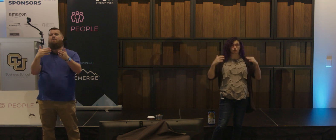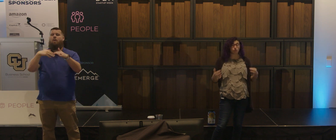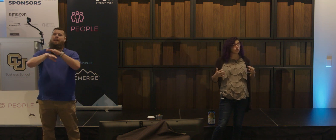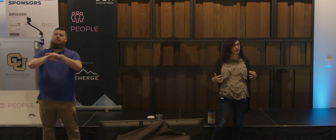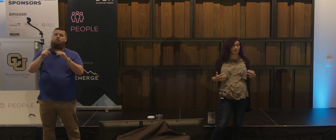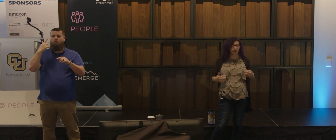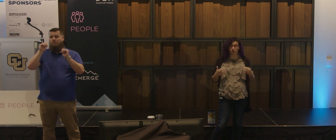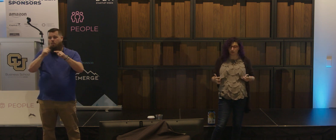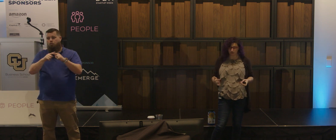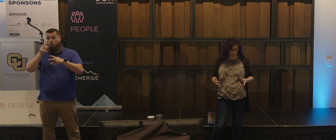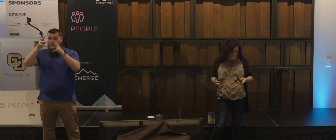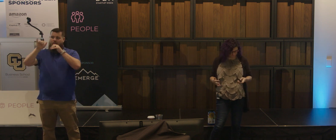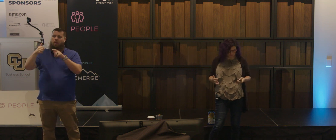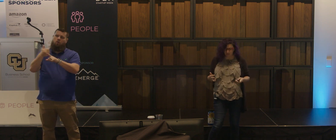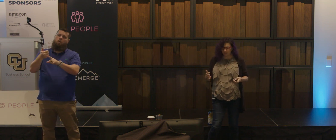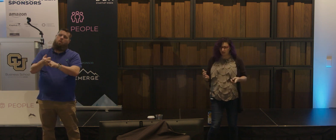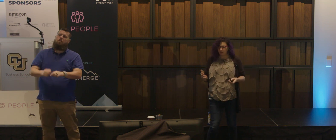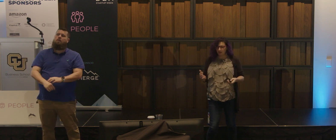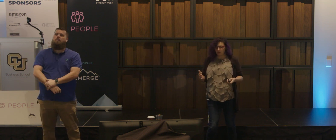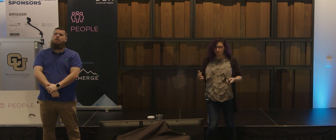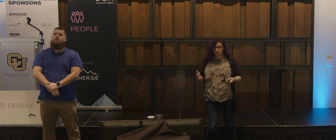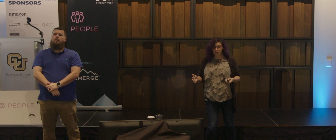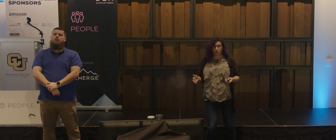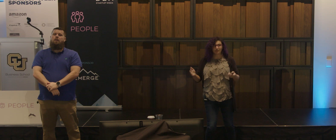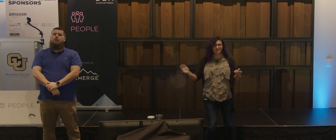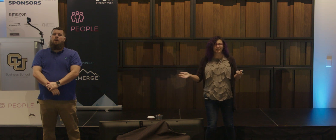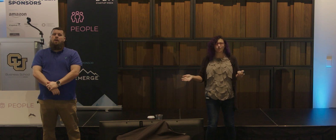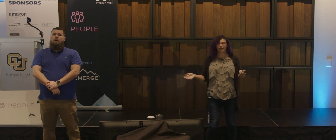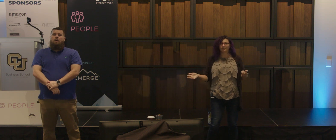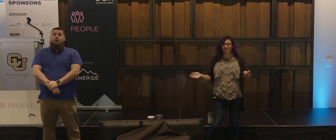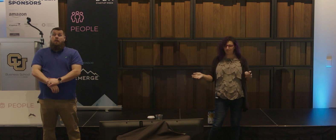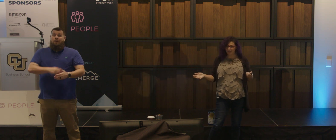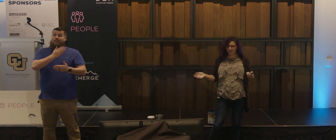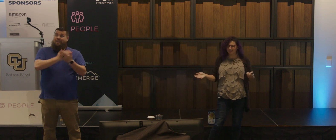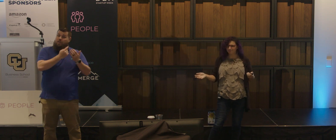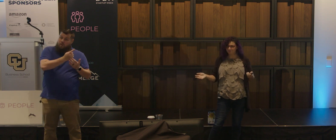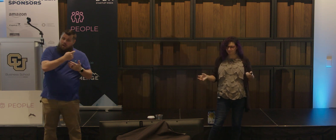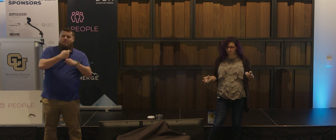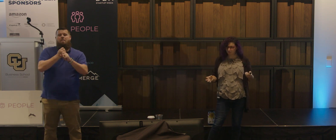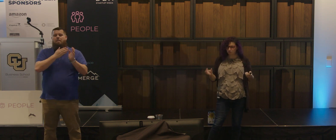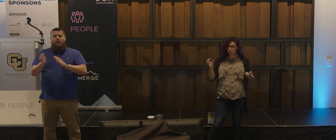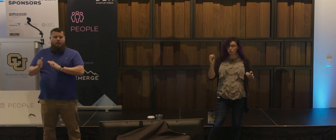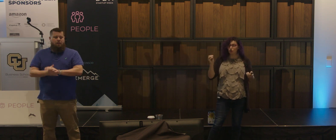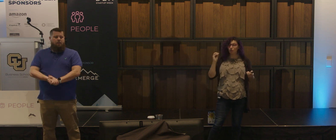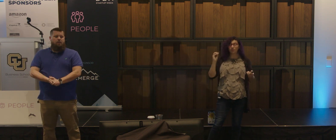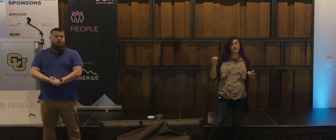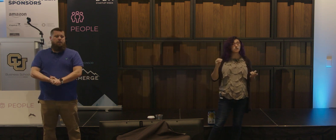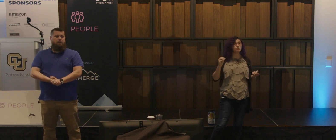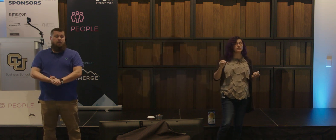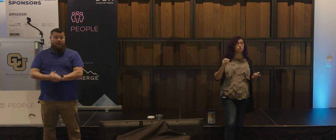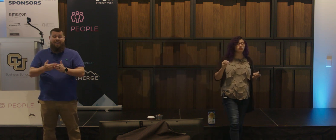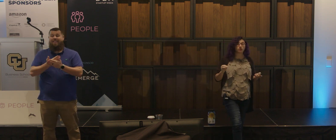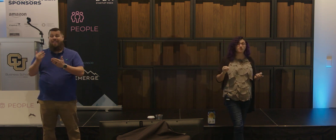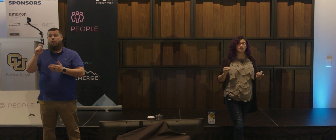to being able to create that on your own. So, section 1. Make a plan. So the